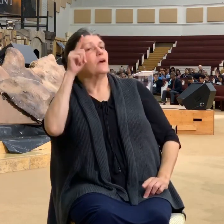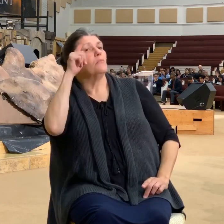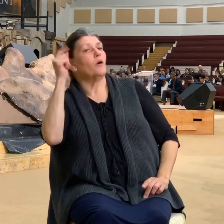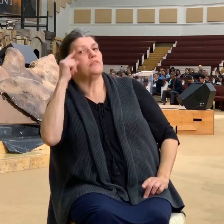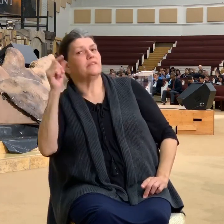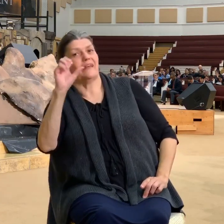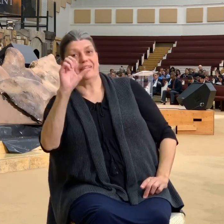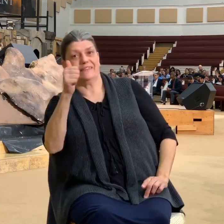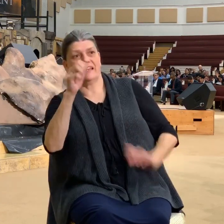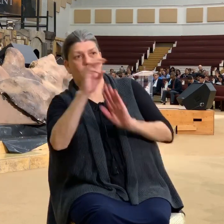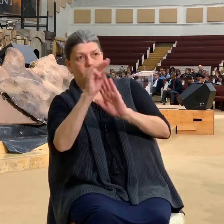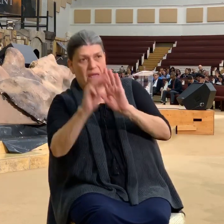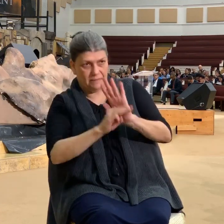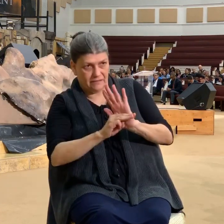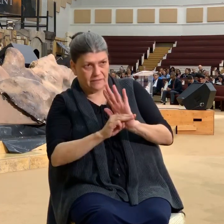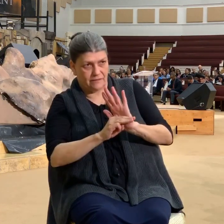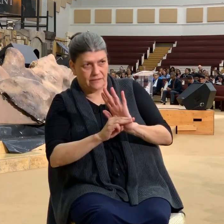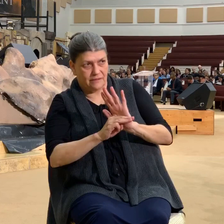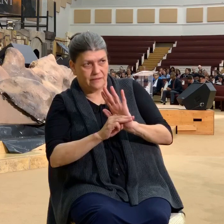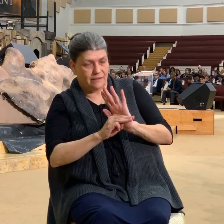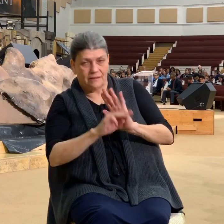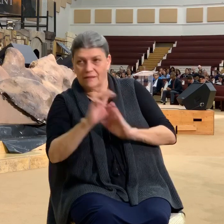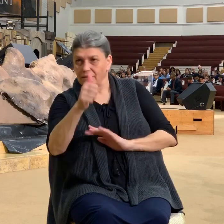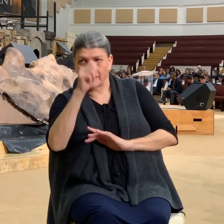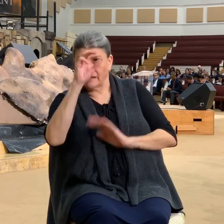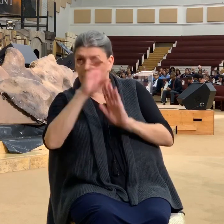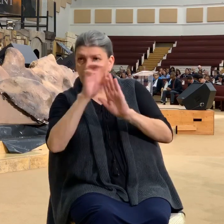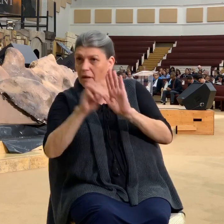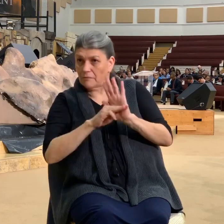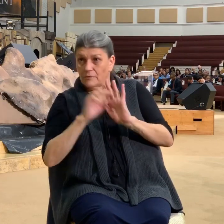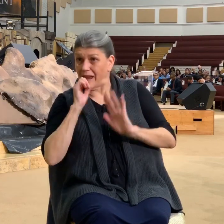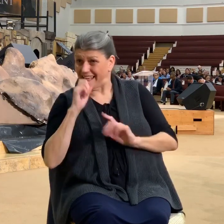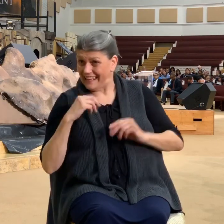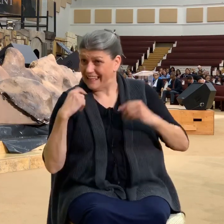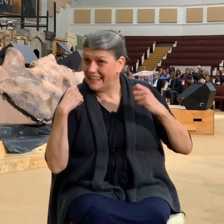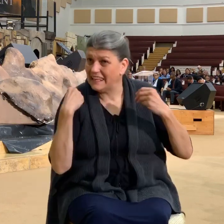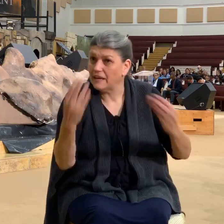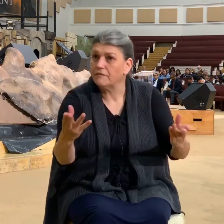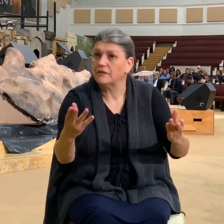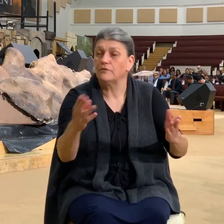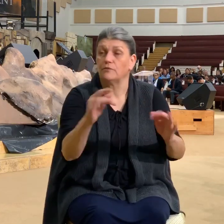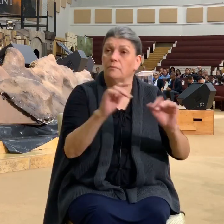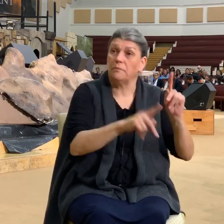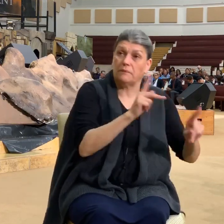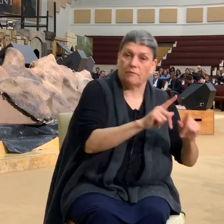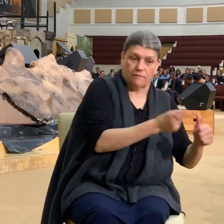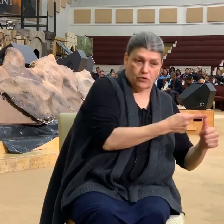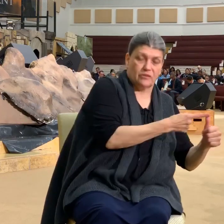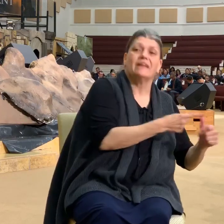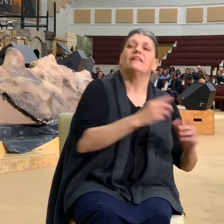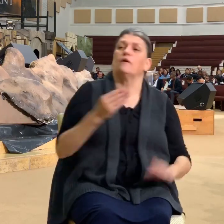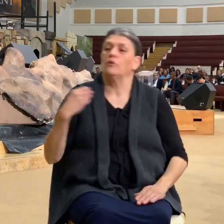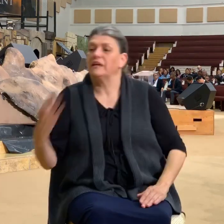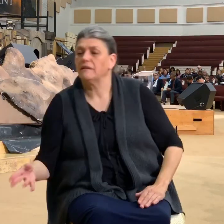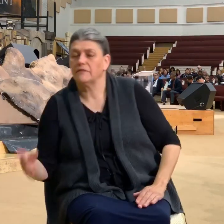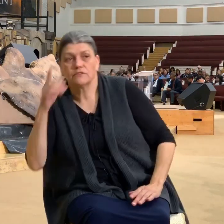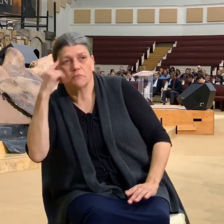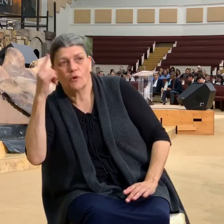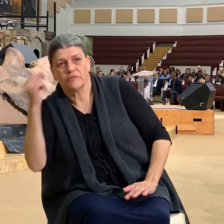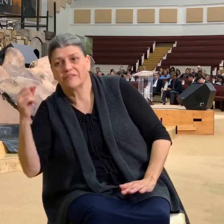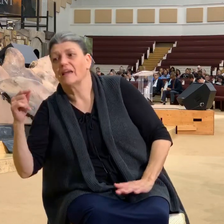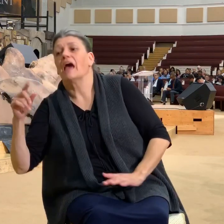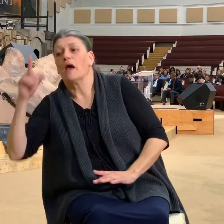Ten Commandments, the Ten Commandments were not given to the people. They were given to Moses first. Then Moses took the